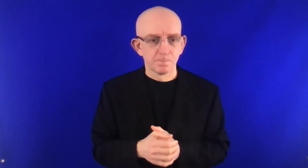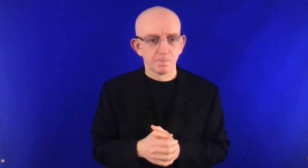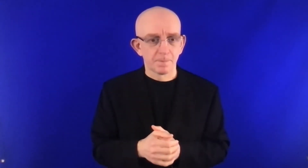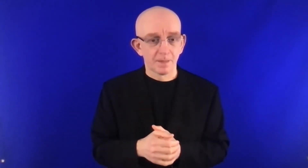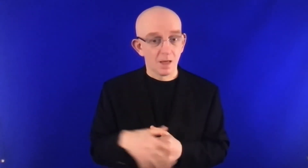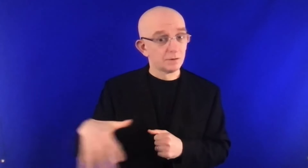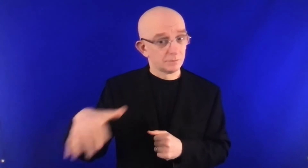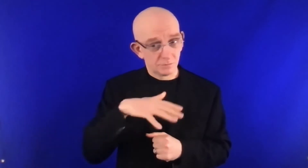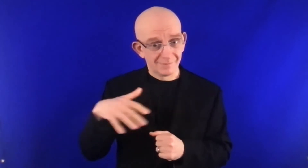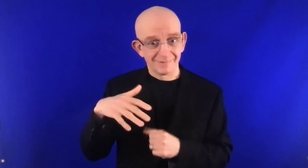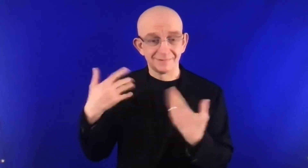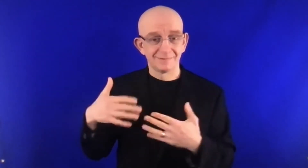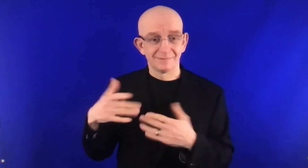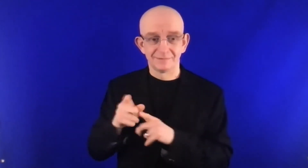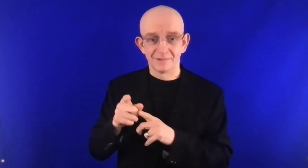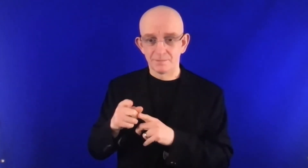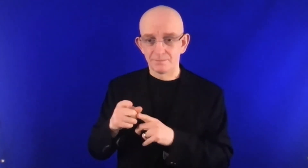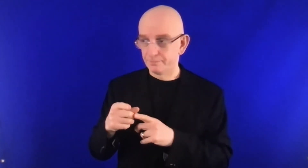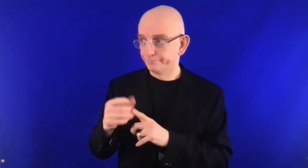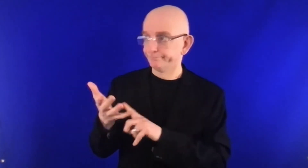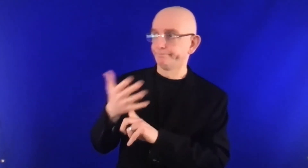with people, other people with disabilities,